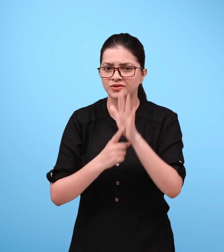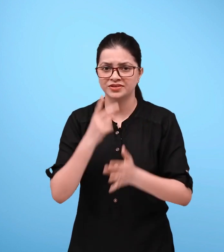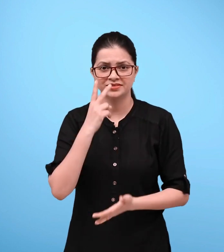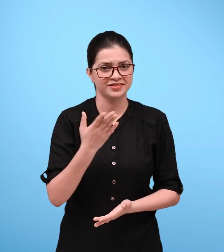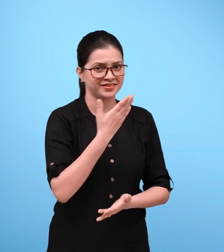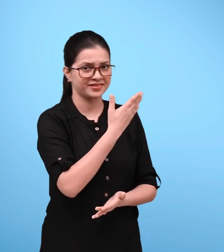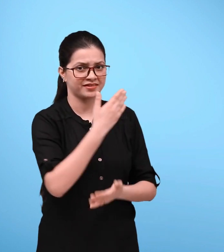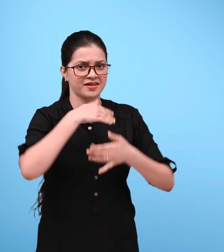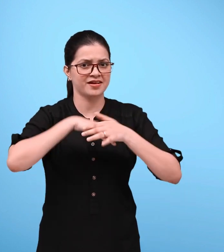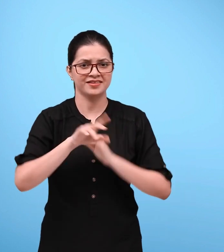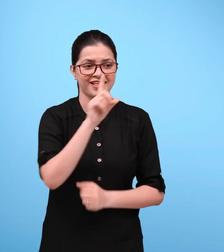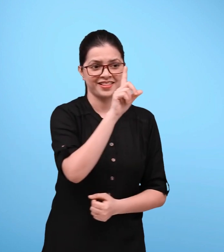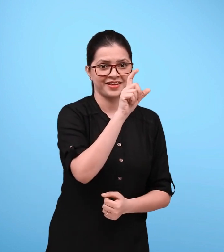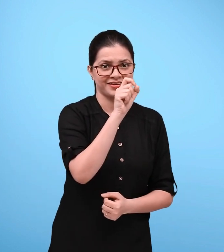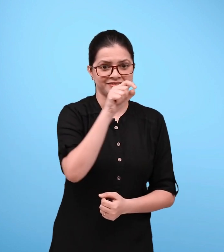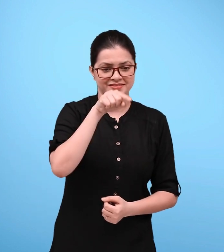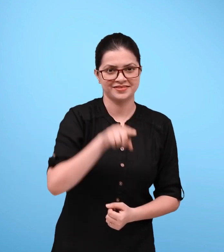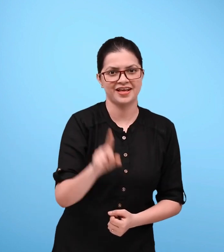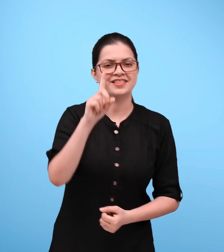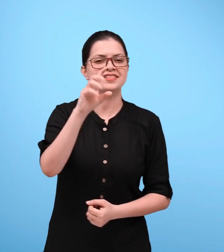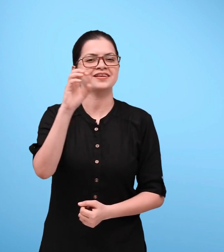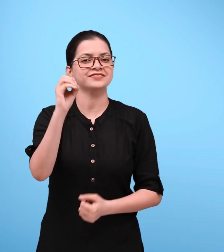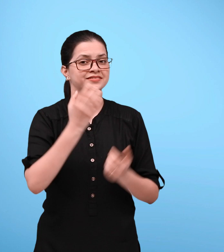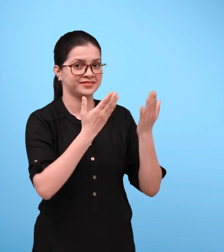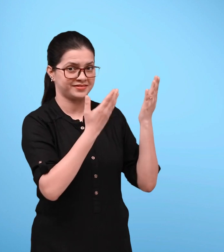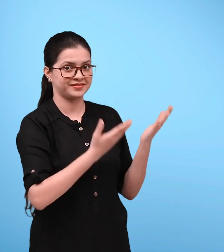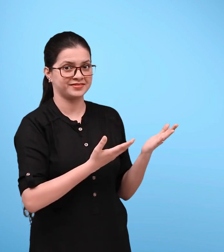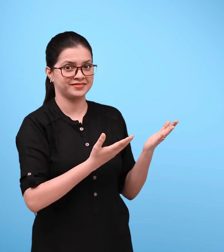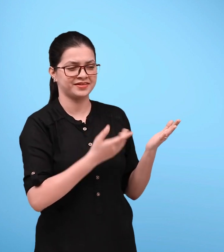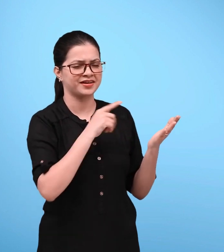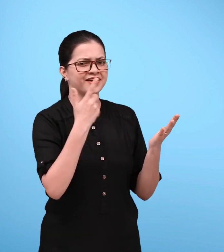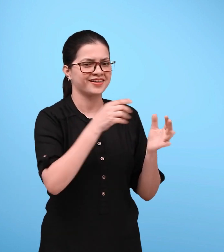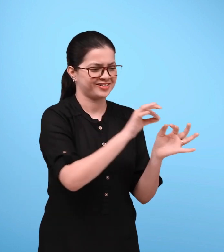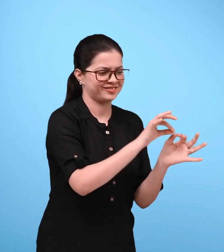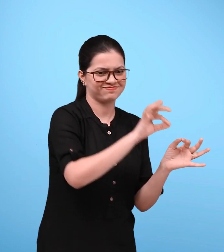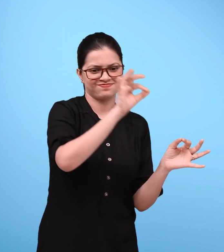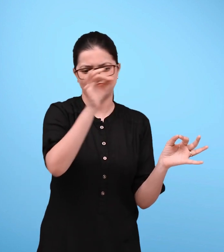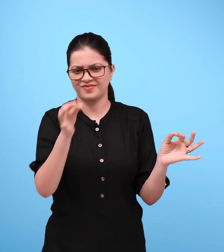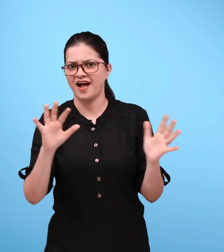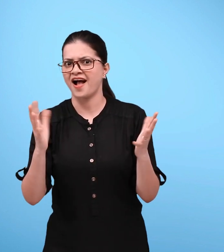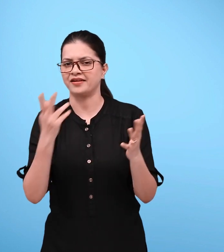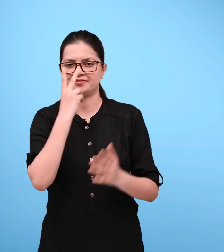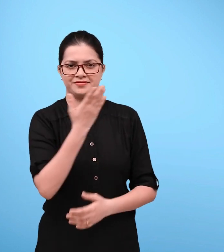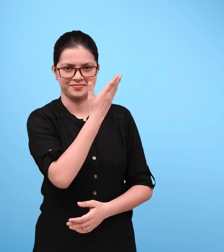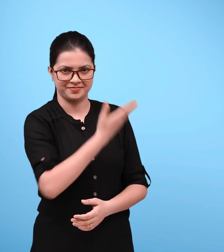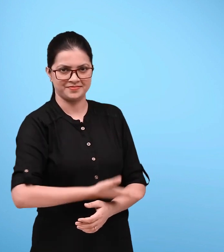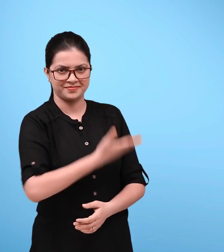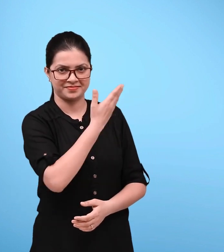thread along the curved line. Figure 10.10 shows measuring the length of a curved line with a